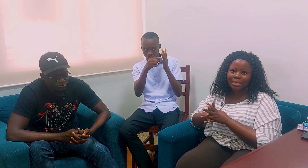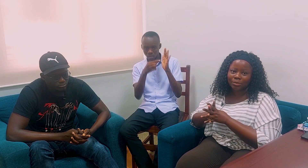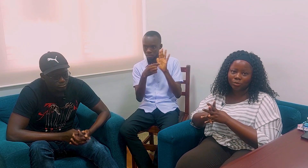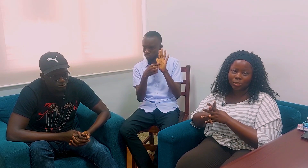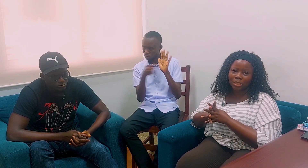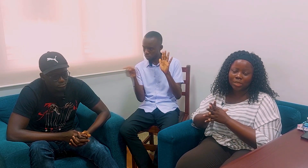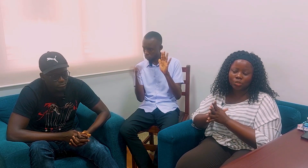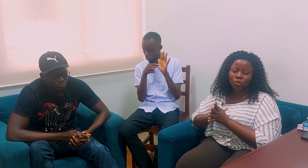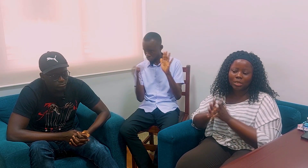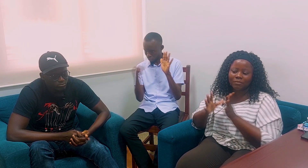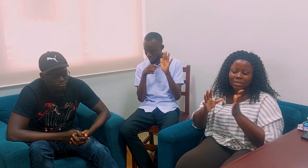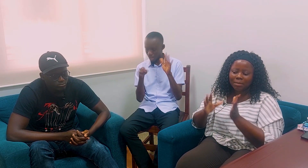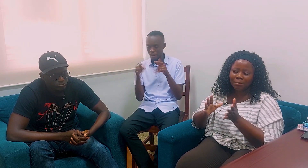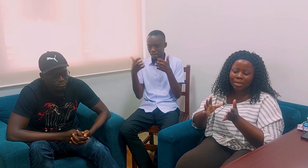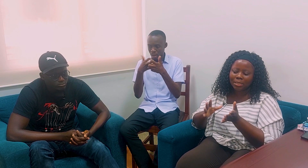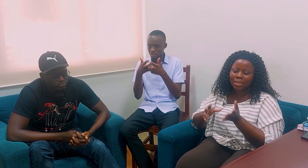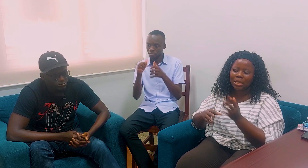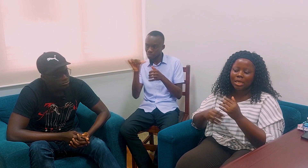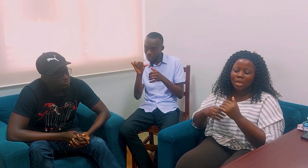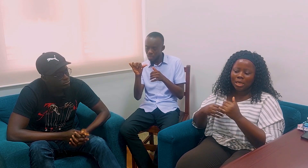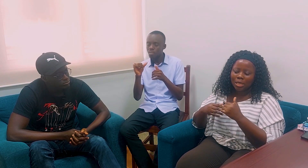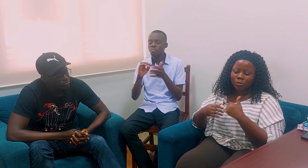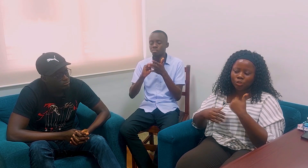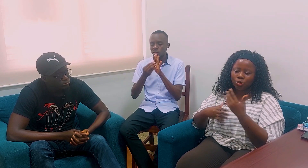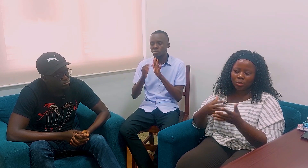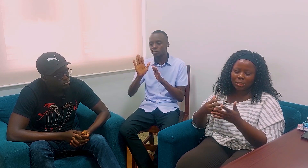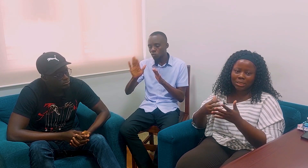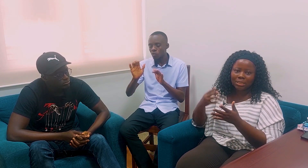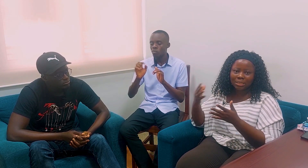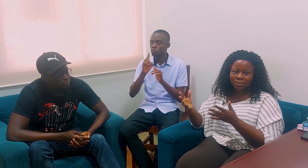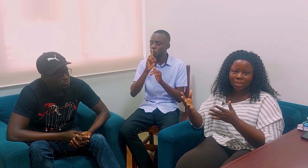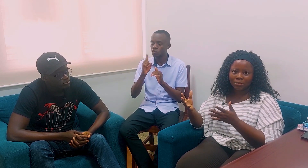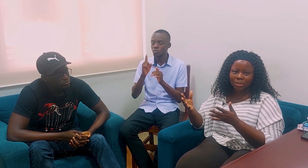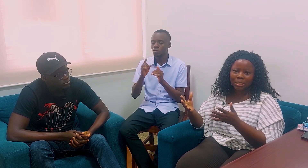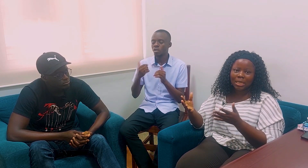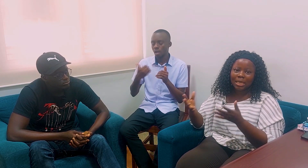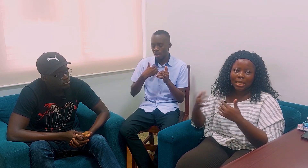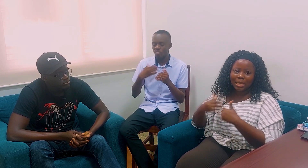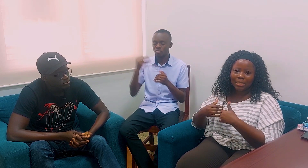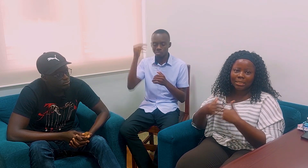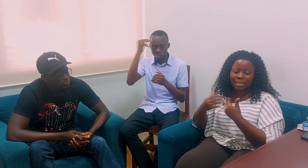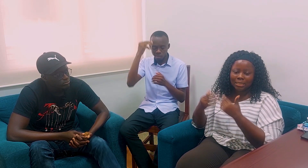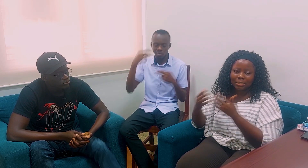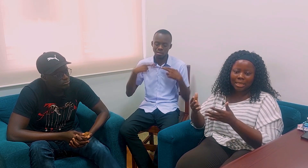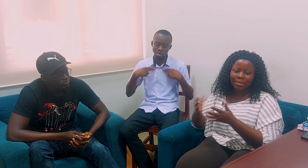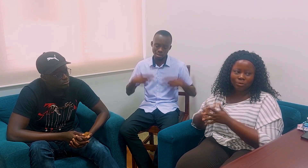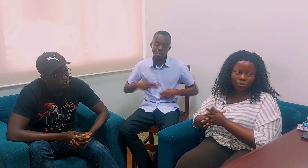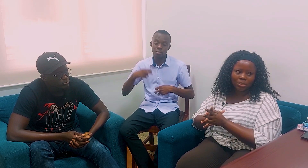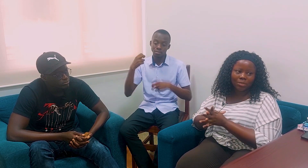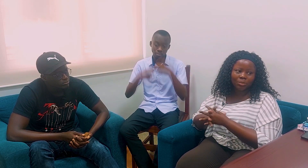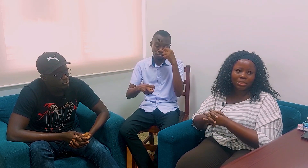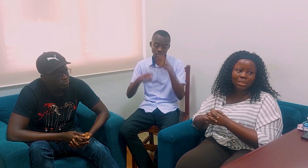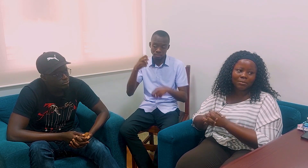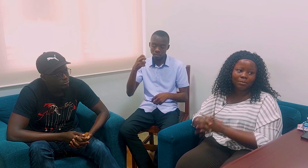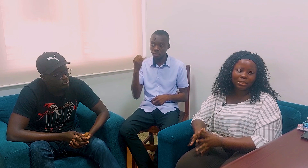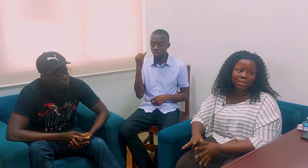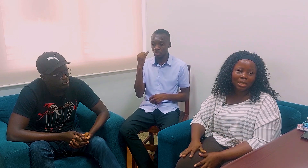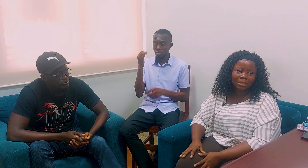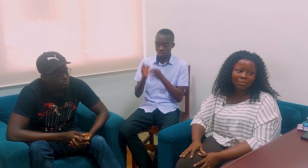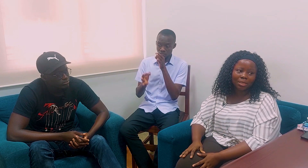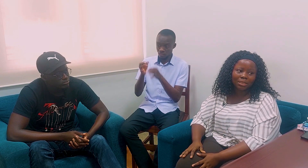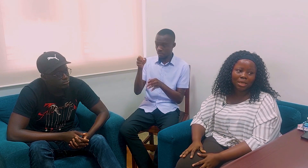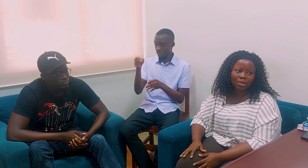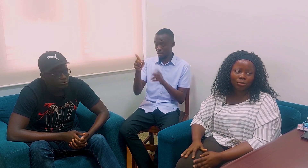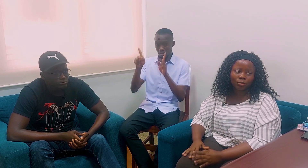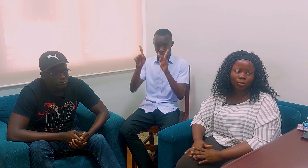be diagnosed. And so if somebody shows these symptoms and is diagnosed, then we say the person